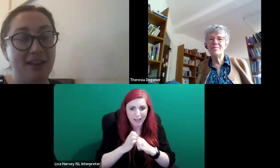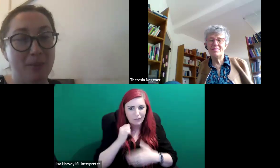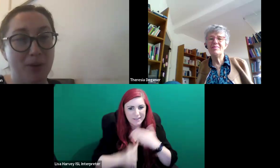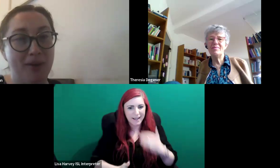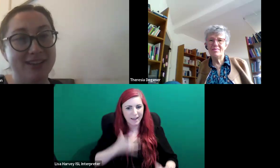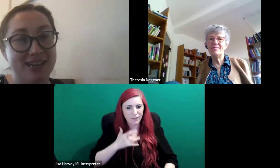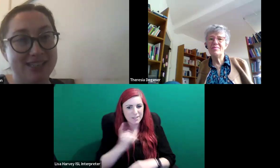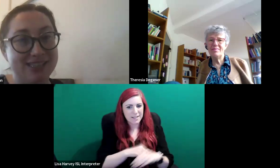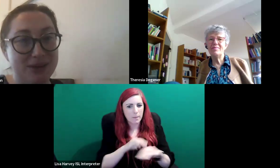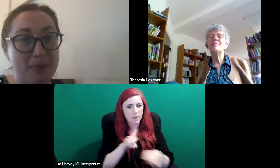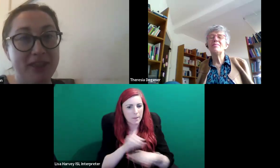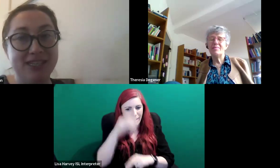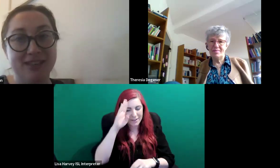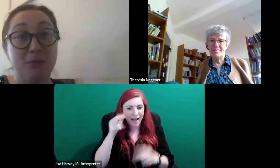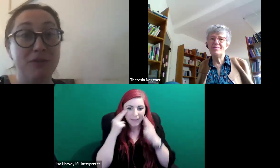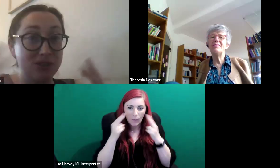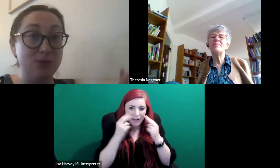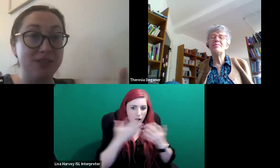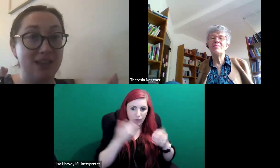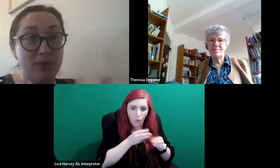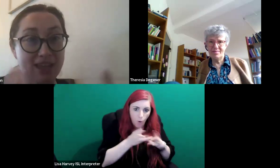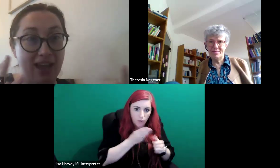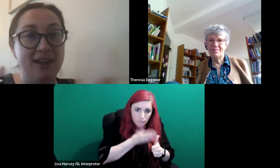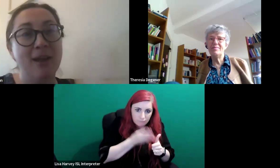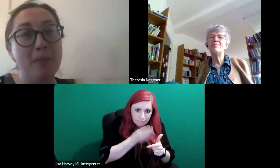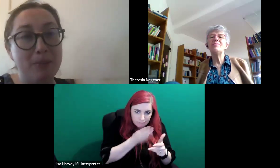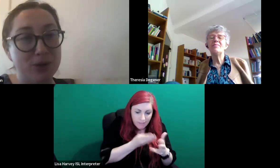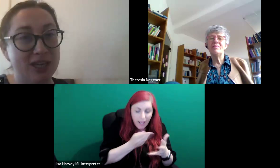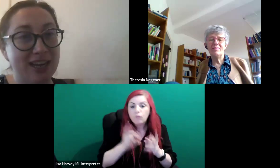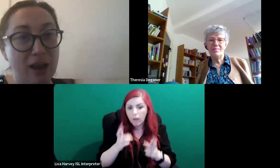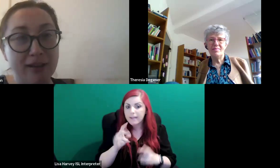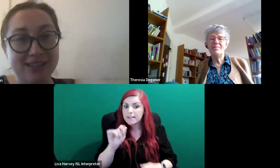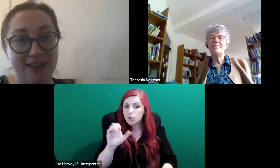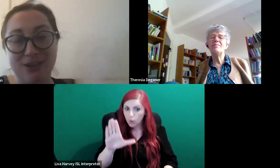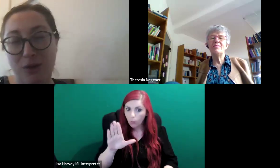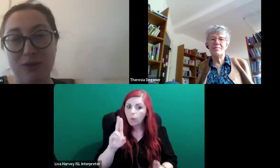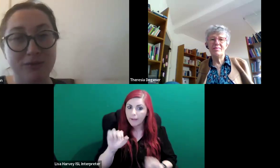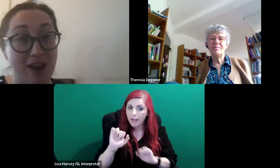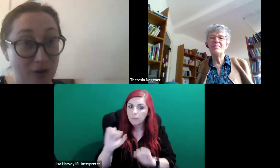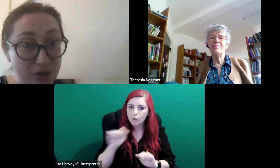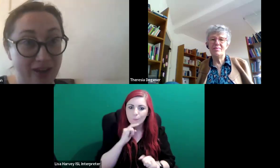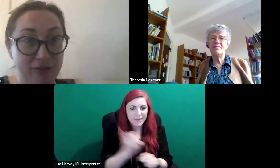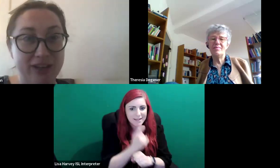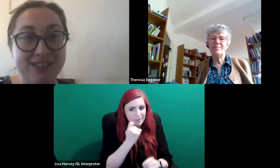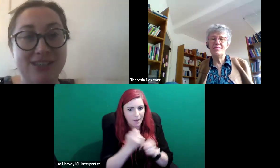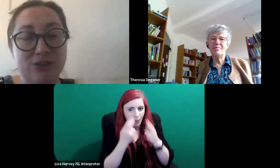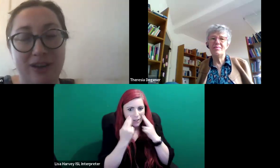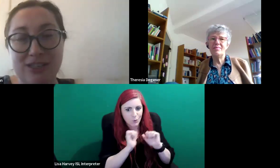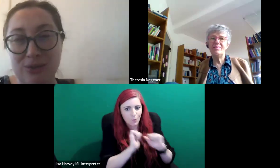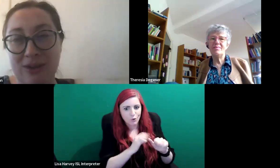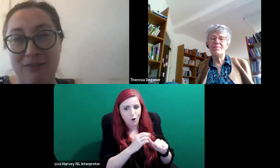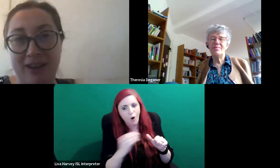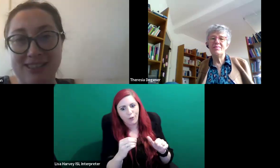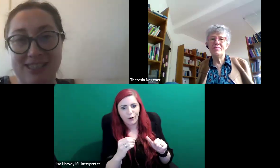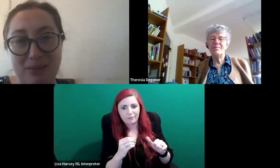Ireland. I think a lot more work is necessary, but these are some of the tools that we can be pushing alongside all of our other efforts to